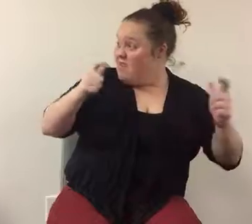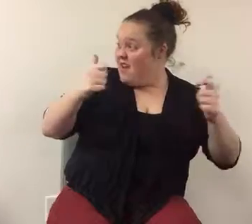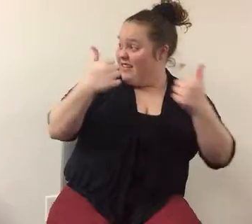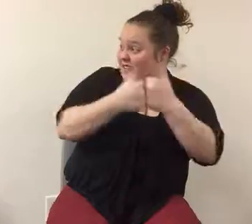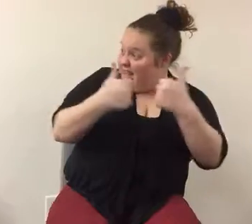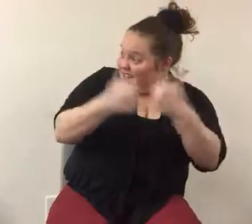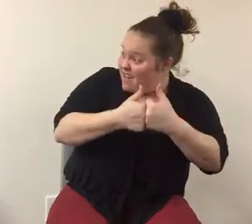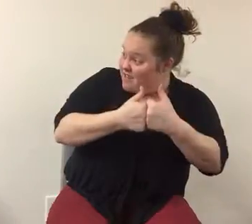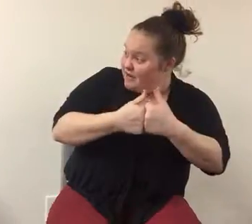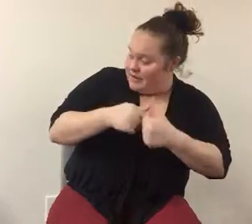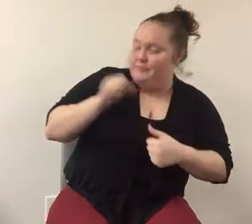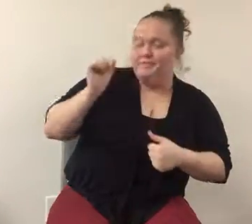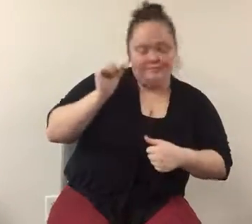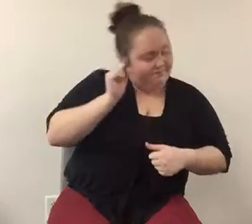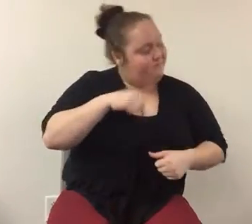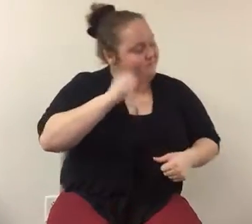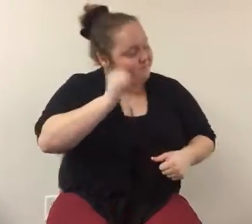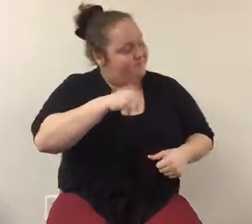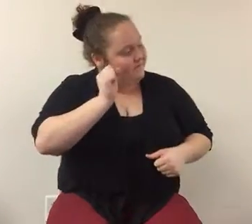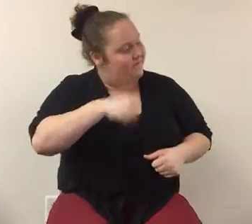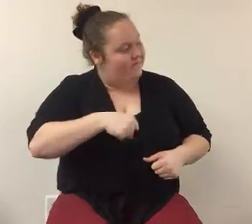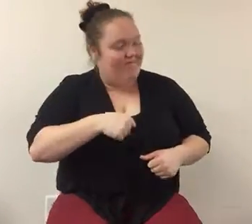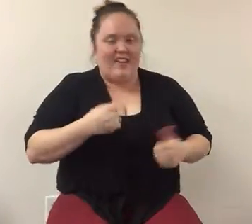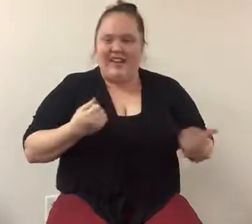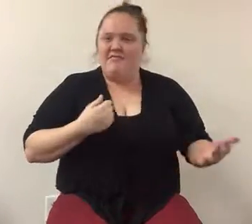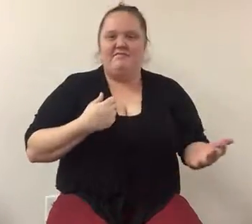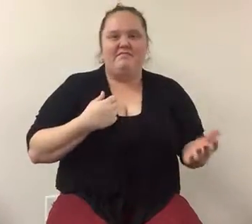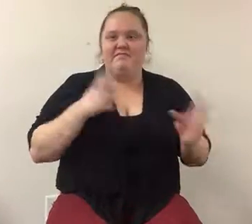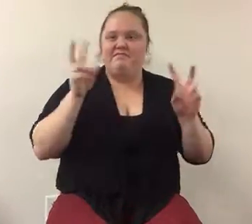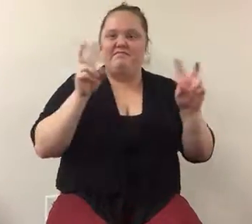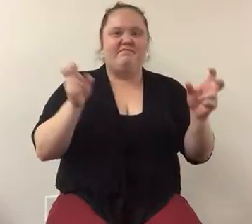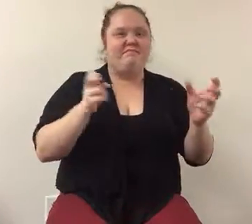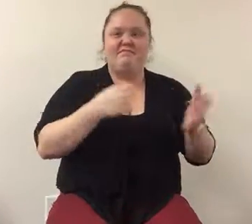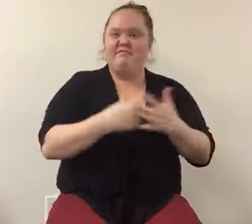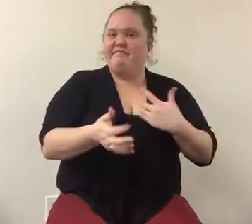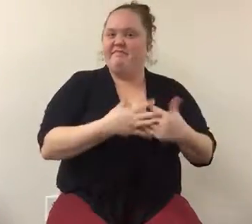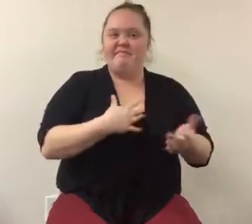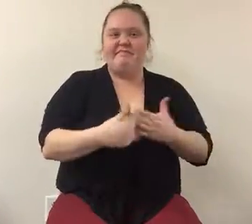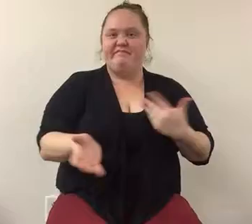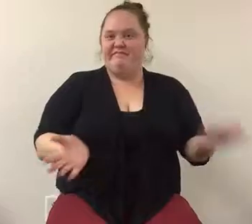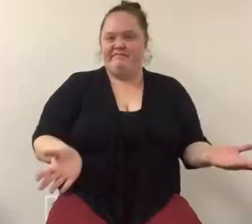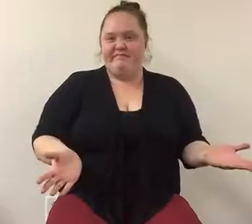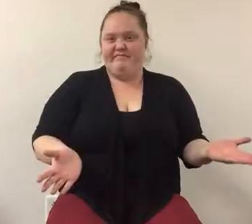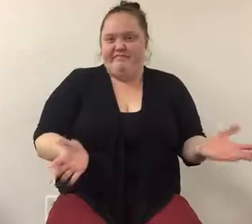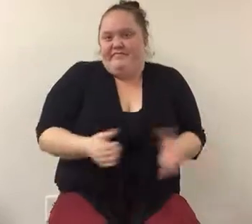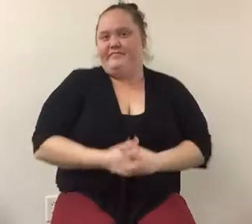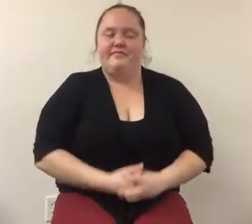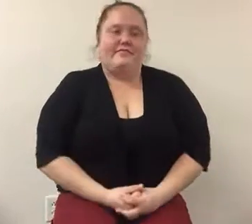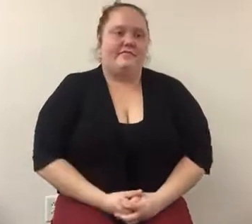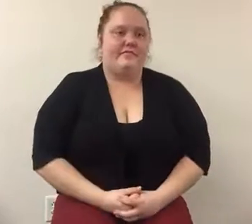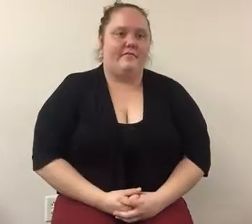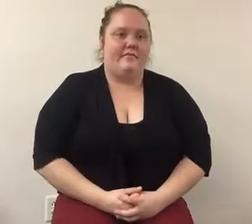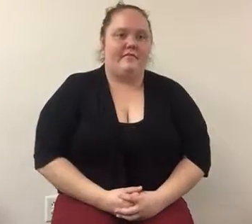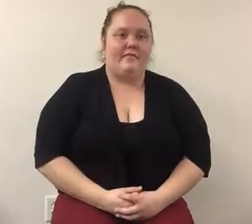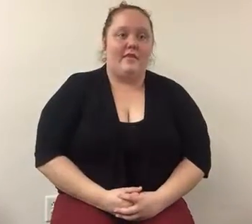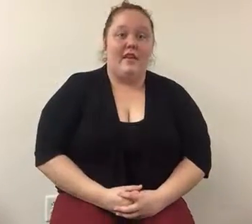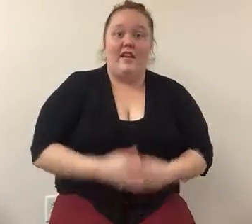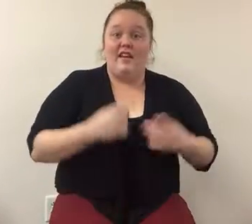talking about your grandson or my child, or whatever. So by the time we're finished with our